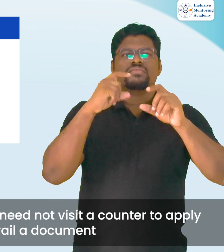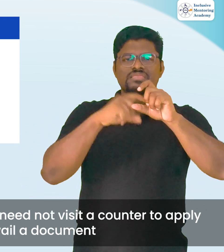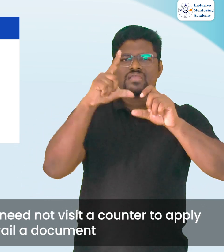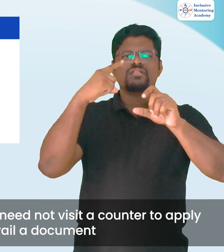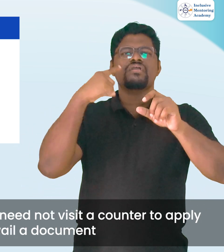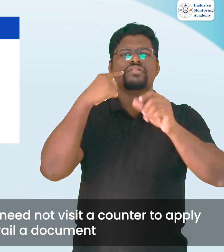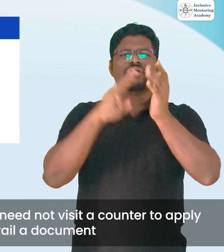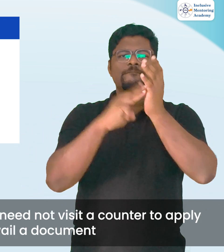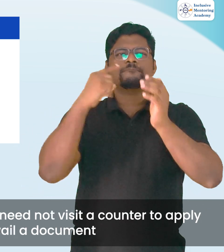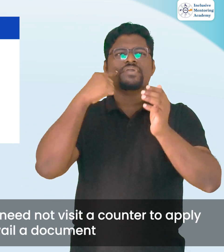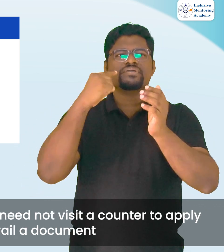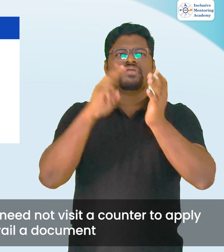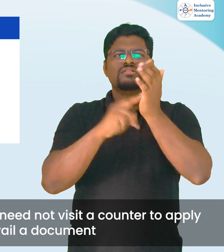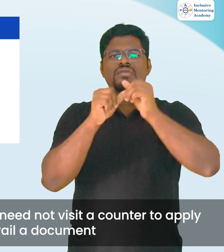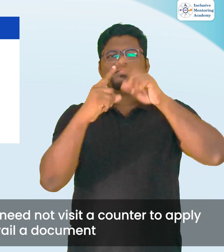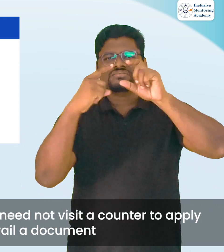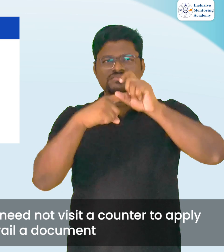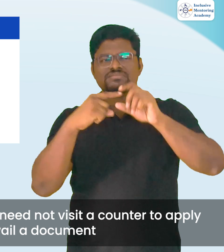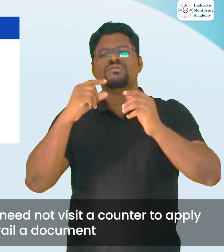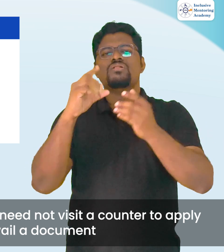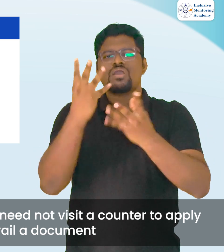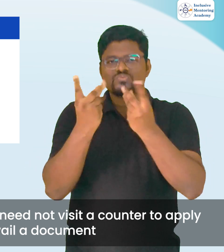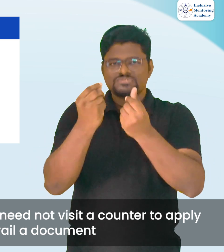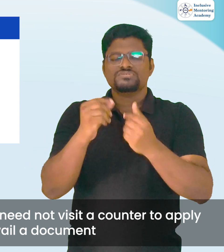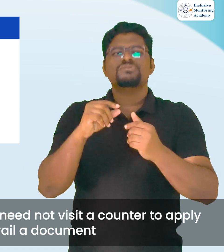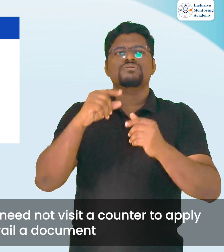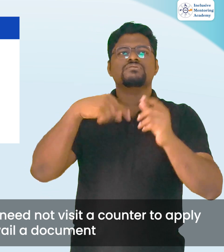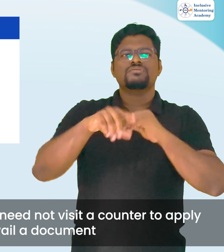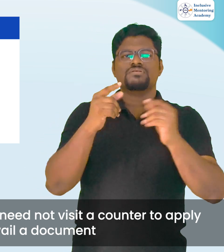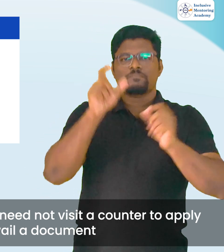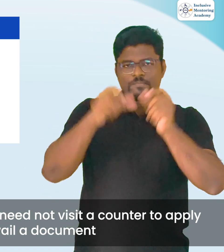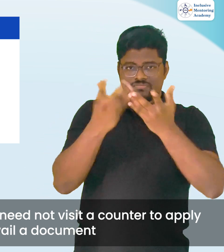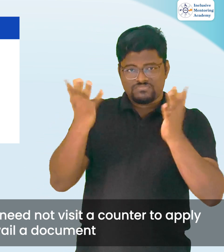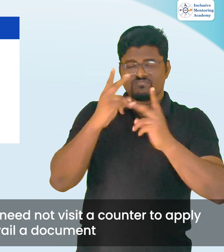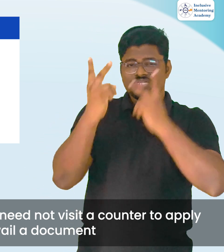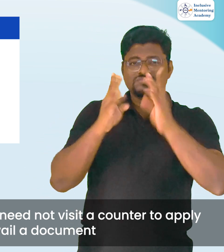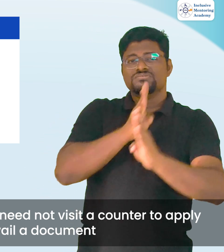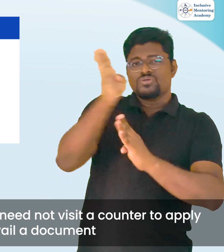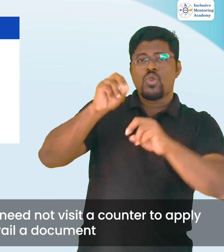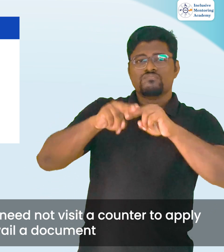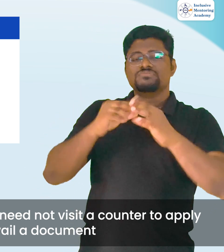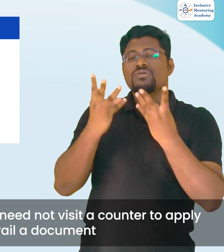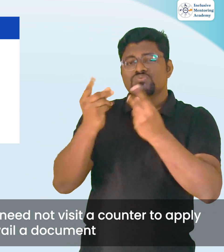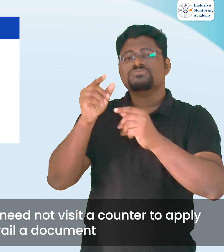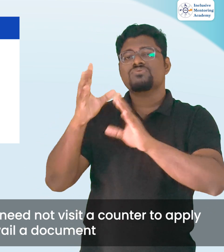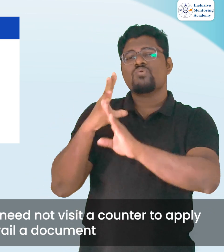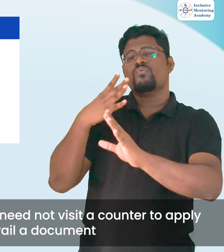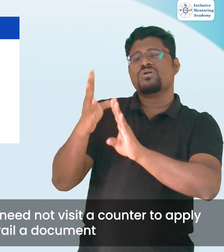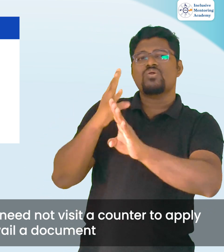Number 1. Eliminate counters. A citizen need not visit a counter to apply for service or avail a